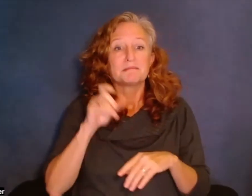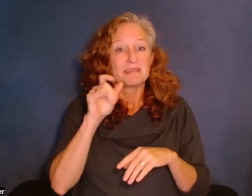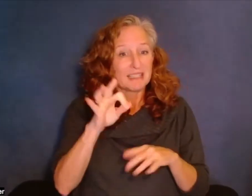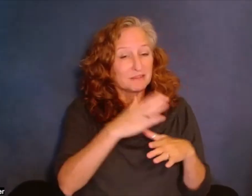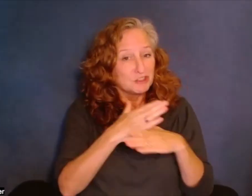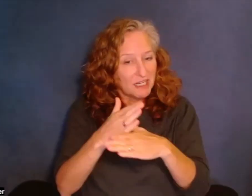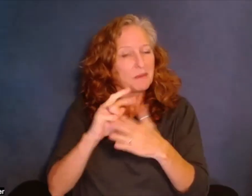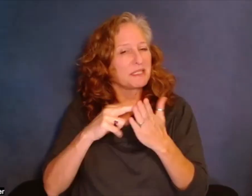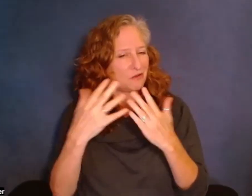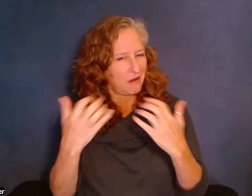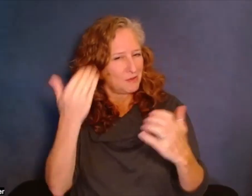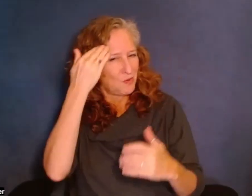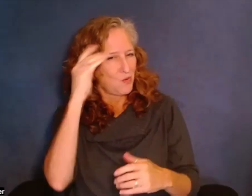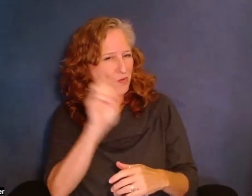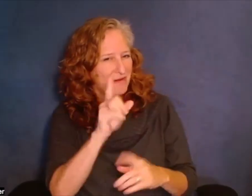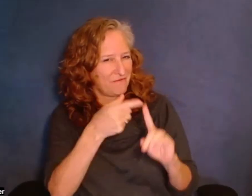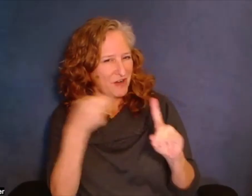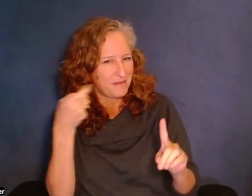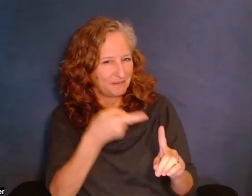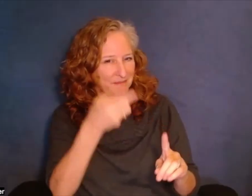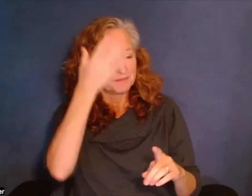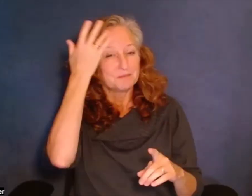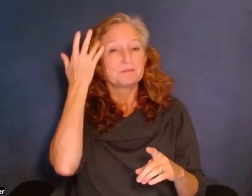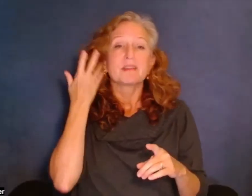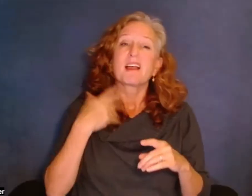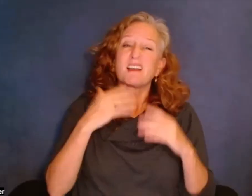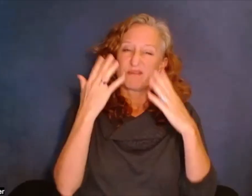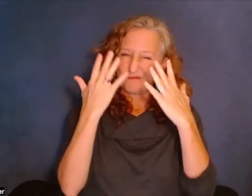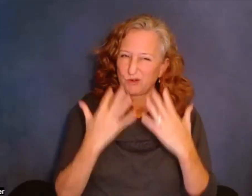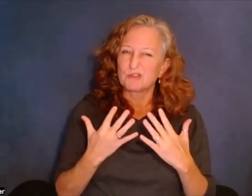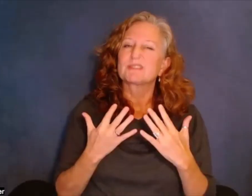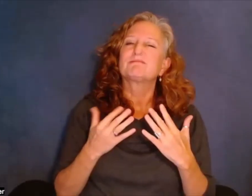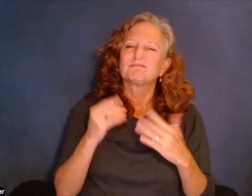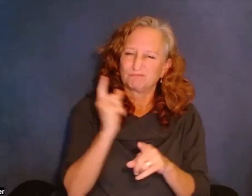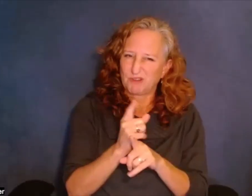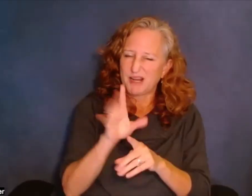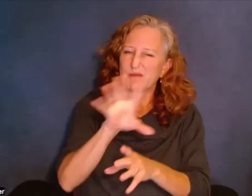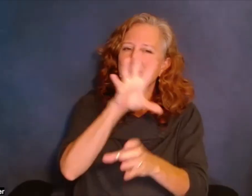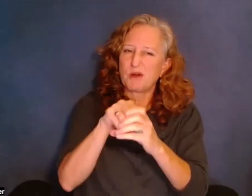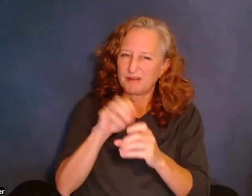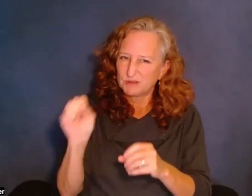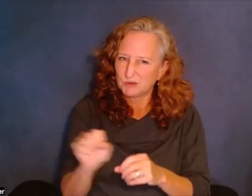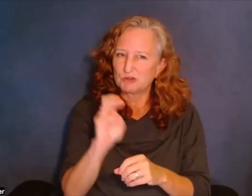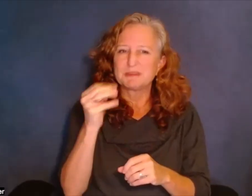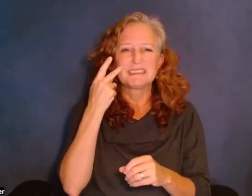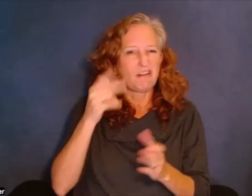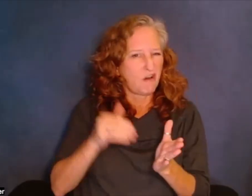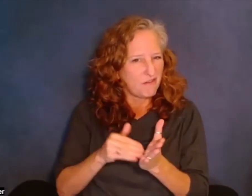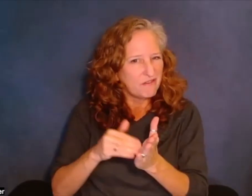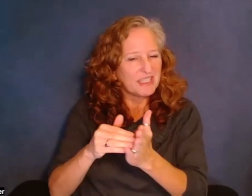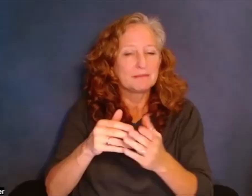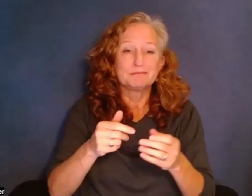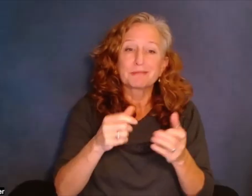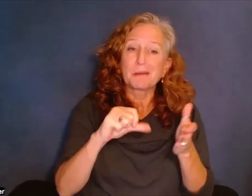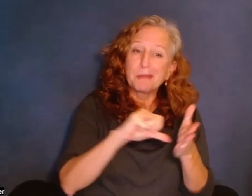much. That's wonderful, Lane. And I just want to say before we go into the Q&A that we have some wonderful comments